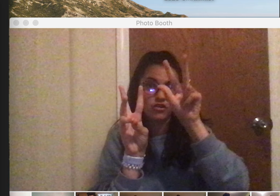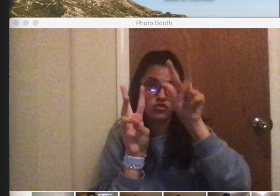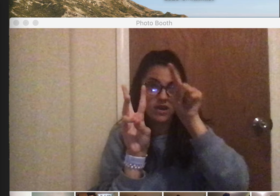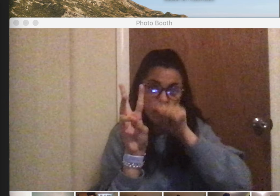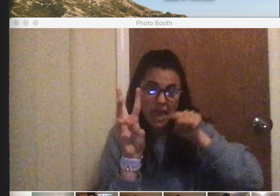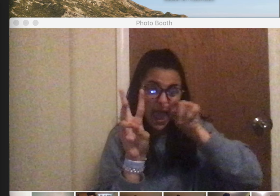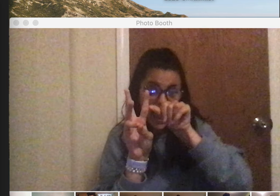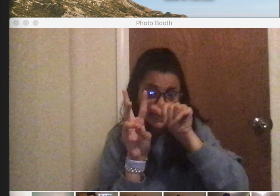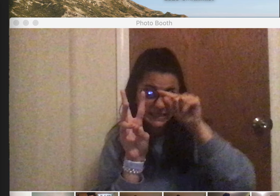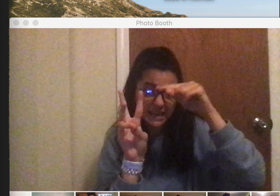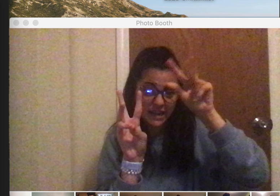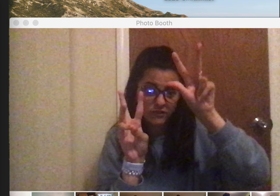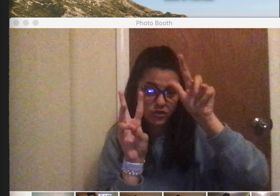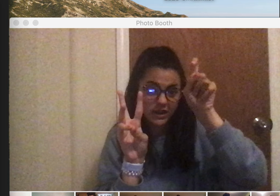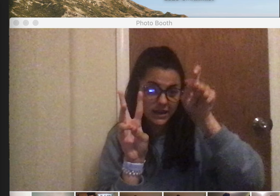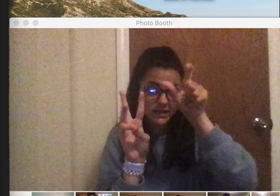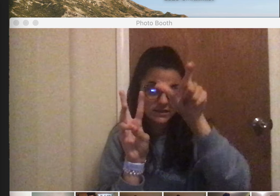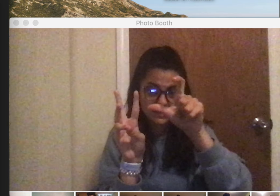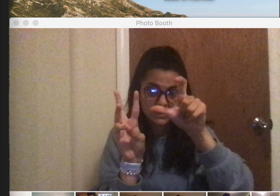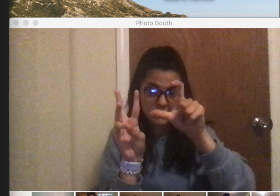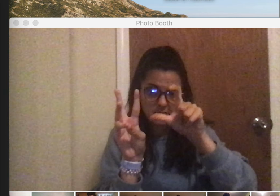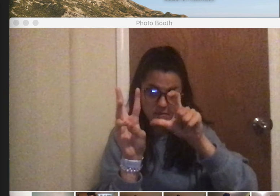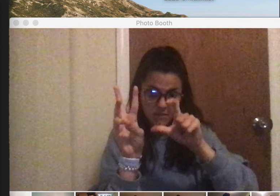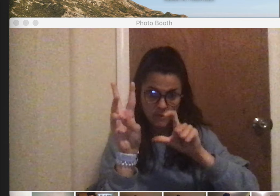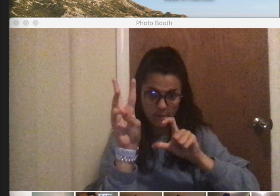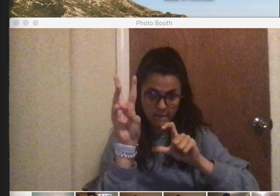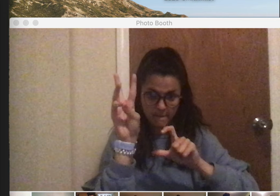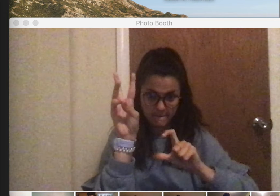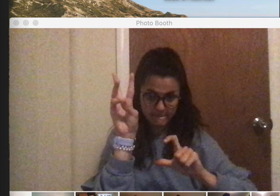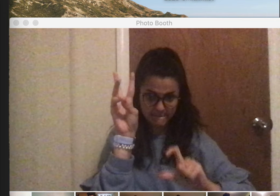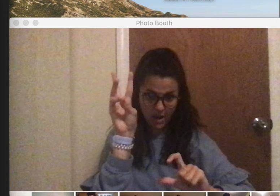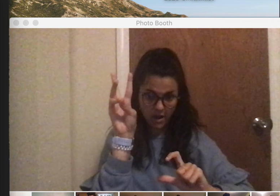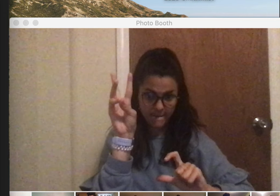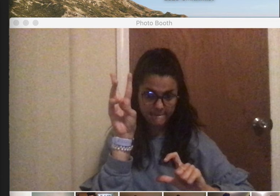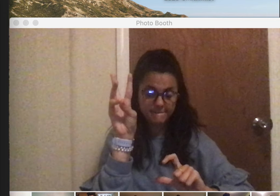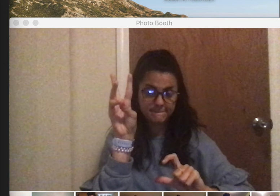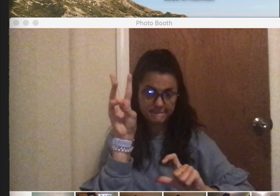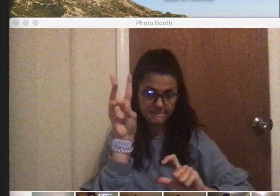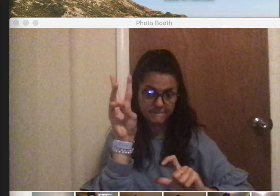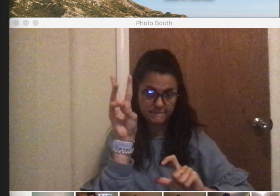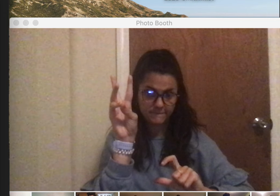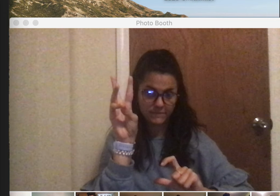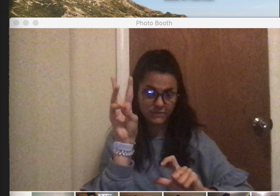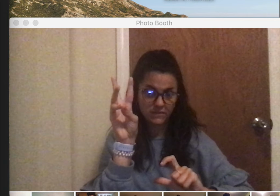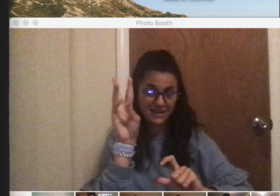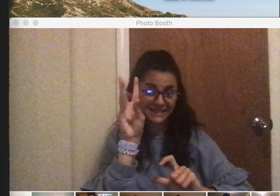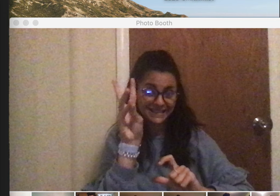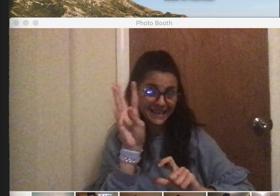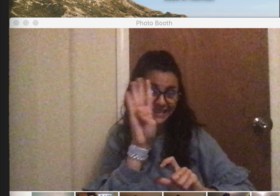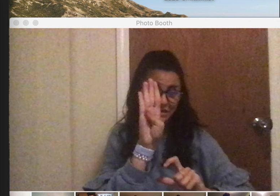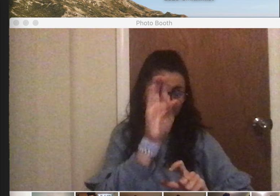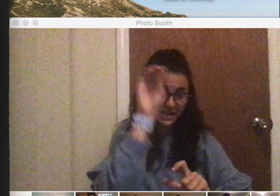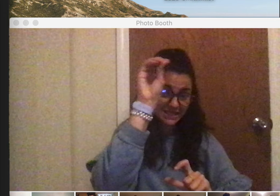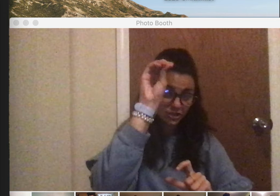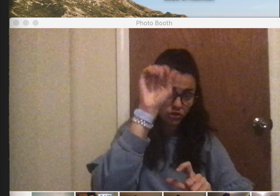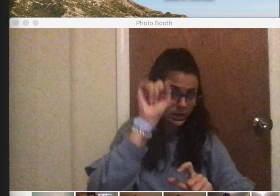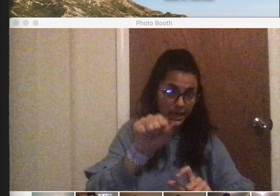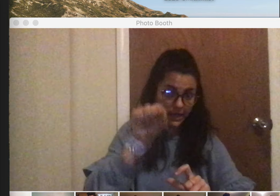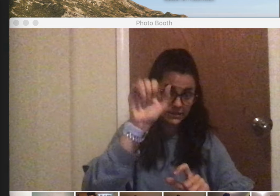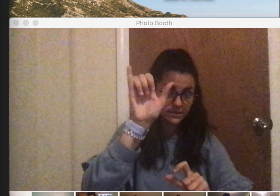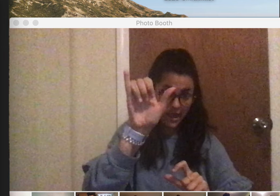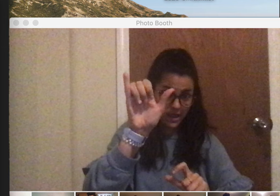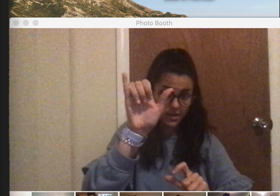have 6, b to the 0, and then I'm moving that a to the negative 3rd to the bottom and making it positive.